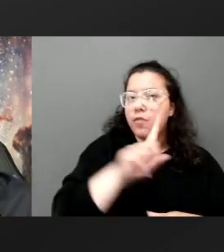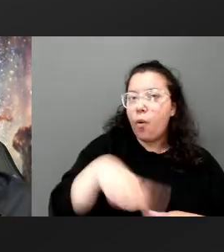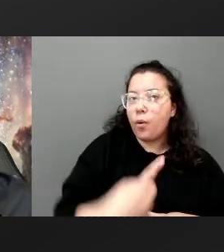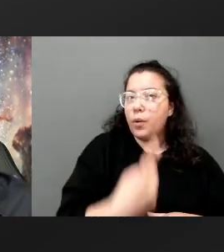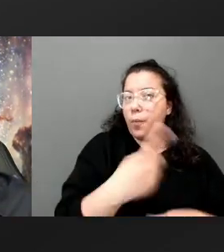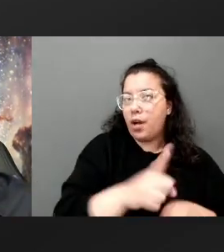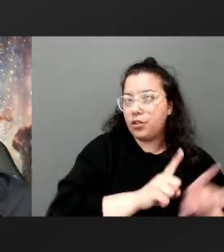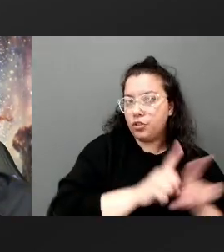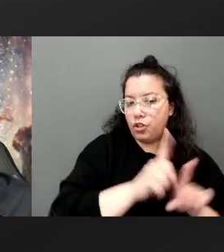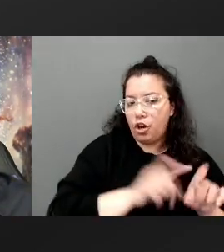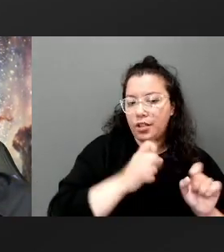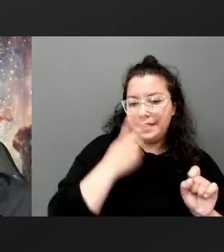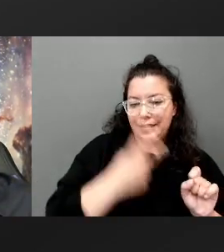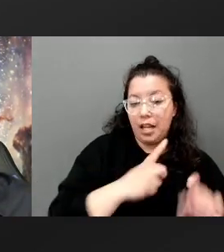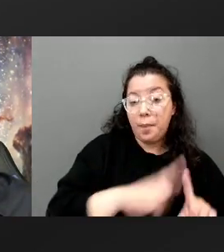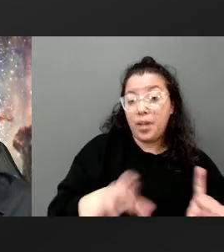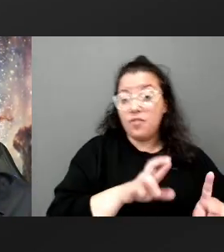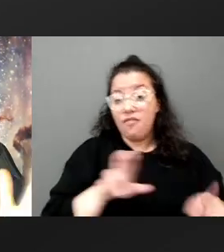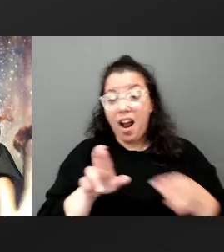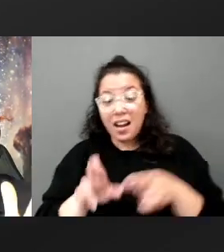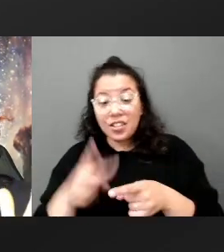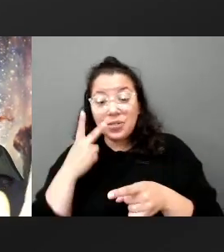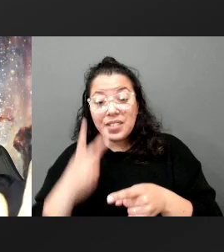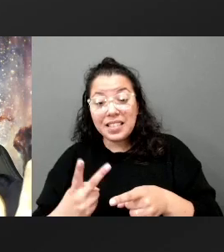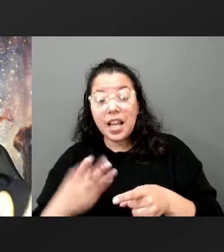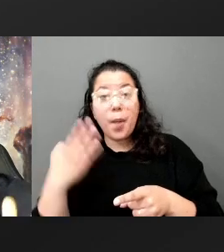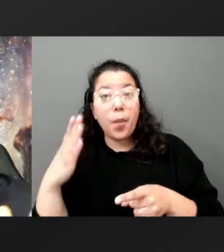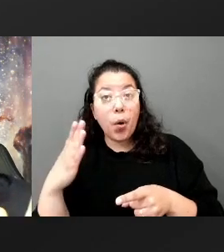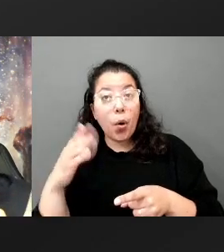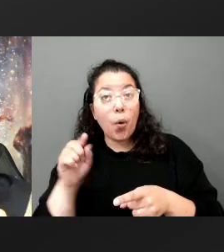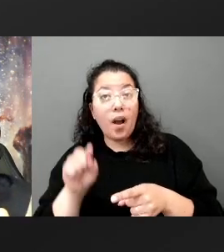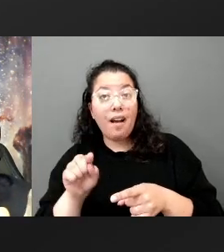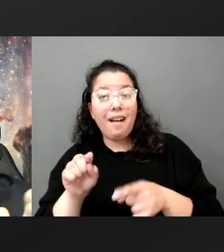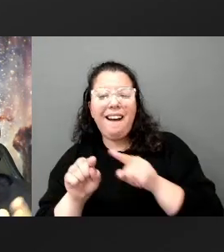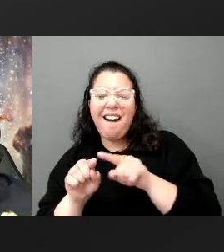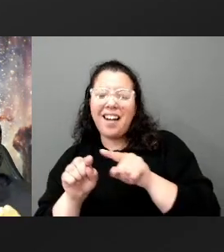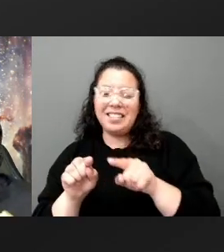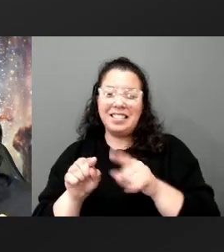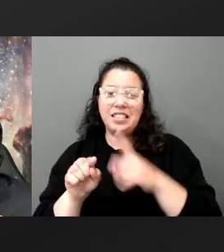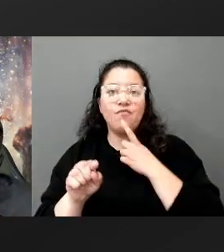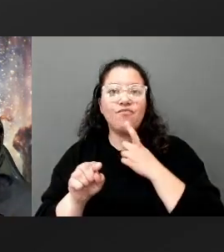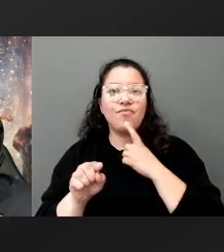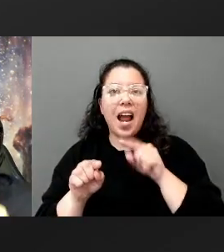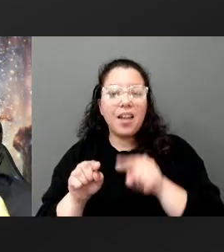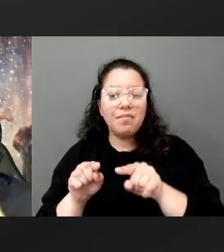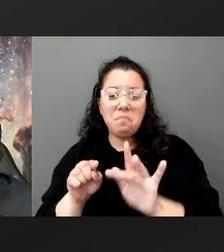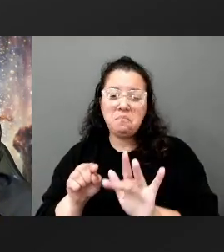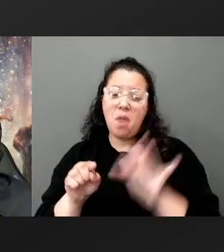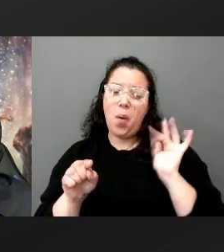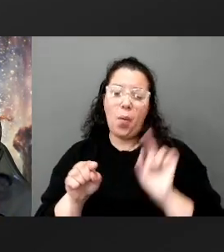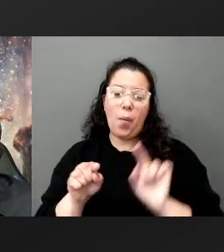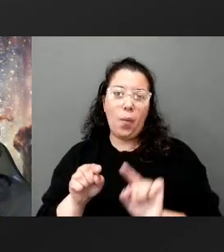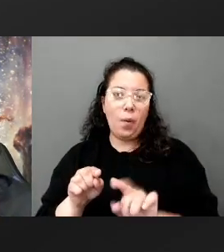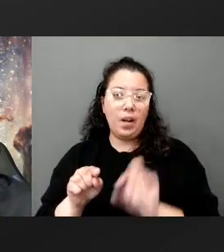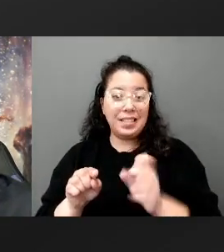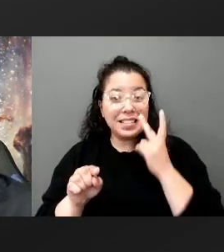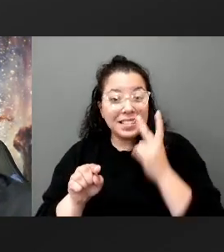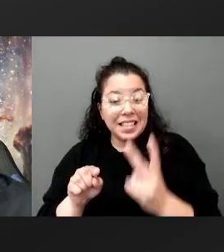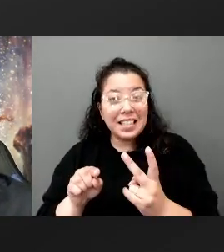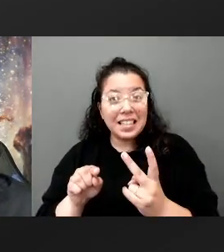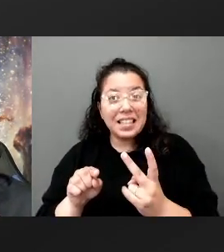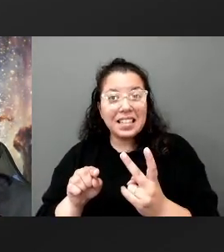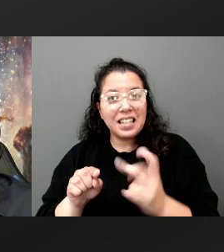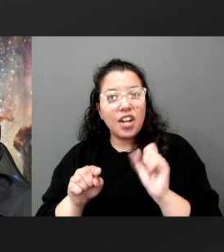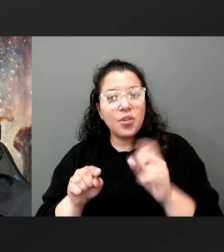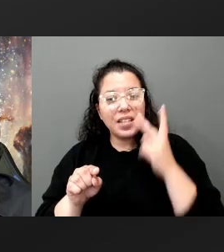this one very red star just now popping out suddenly, super obviously. You can see it because you can see down to all the layers